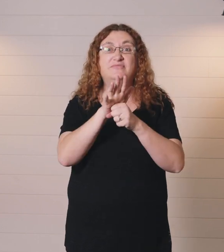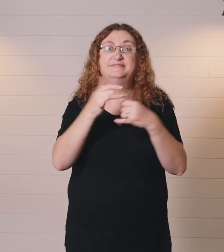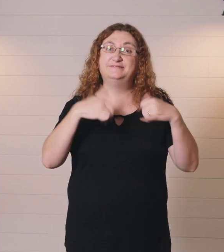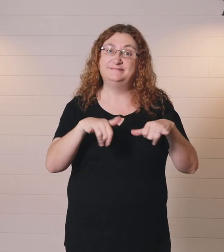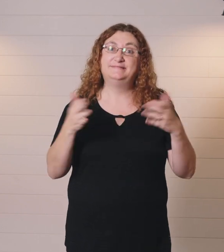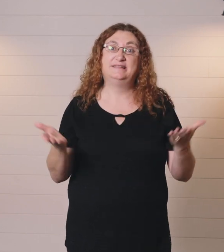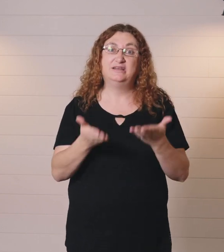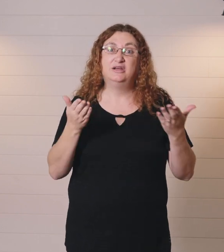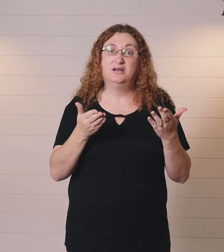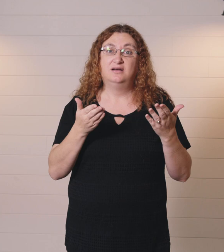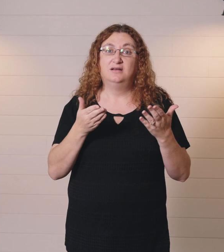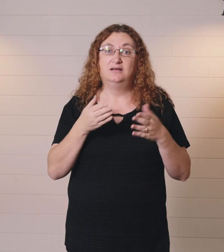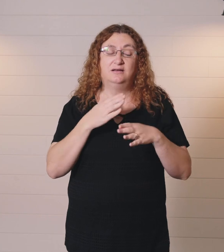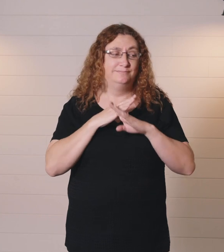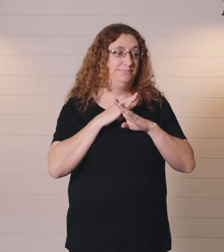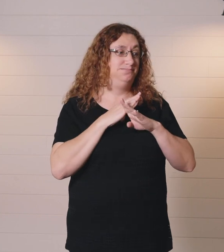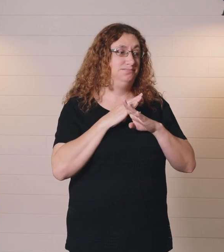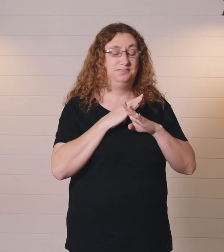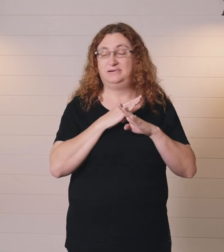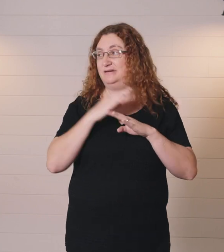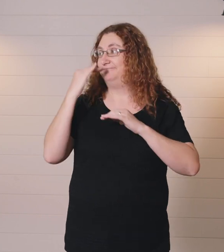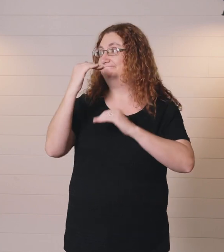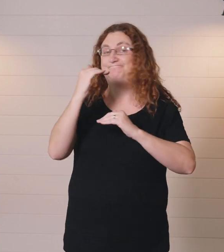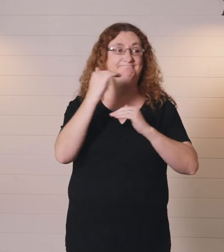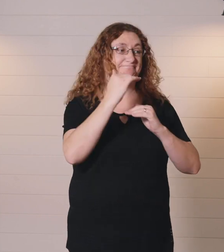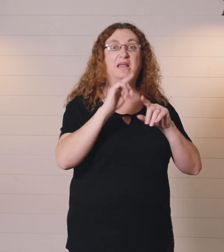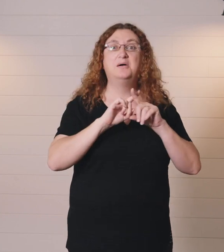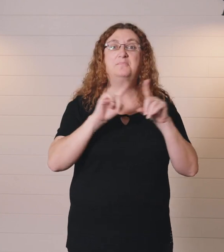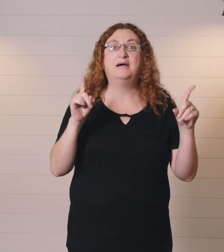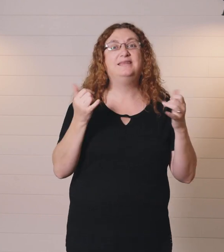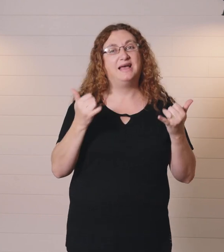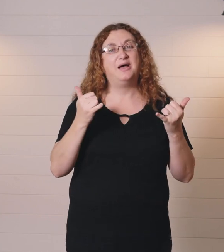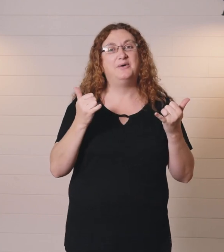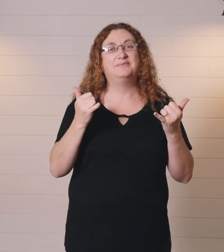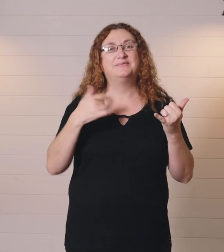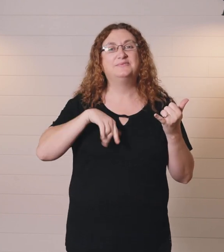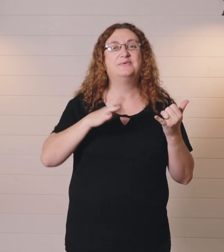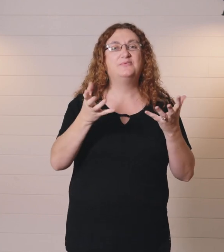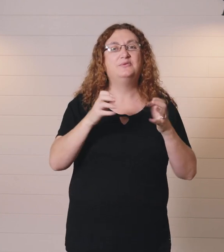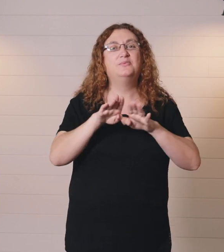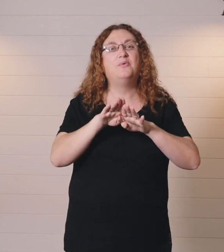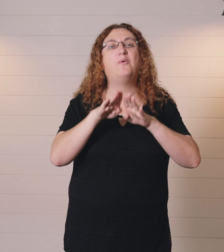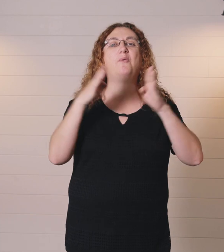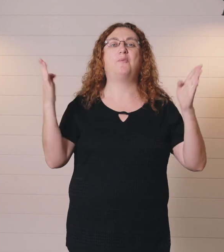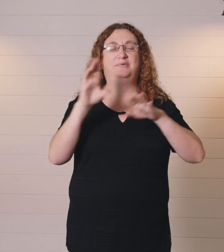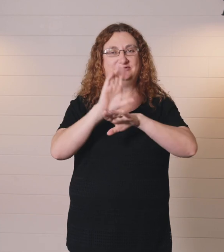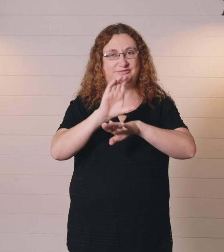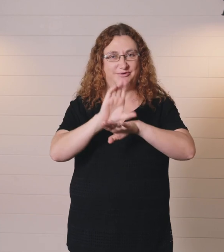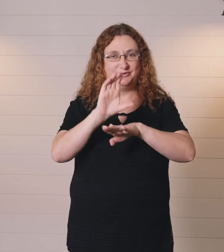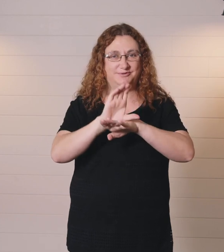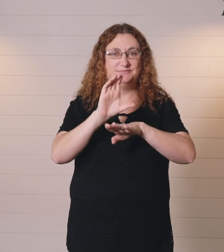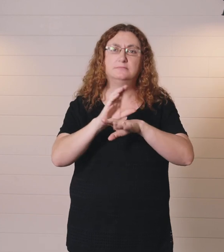still around, and we're still restricted in things we can do. But we do want to start gathering together as a body live here